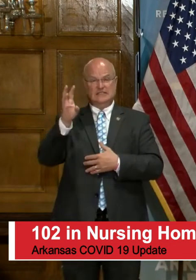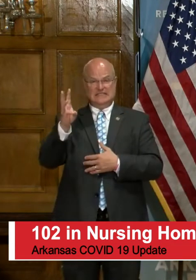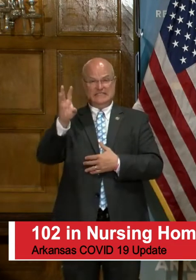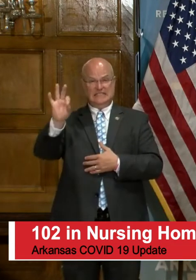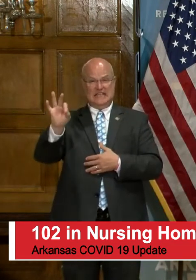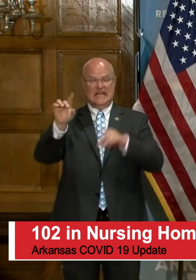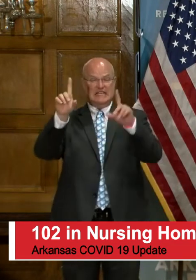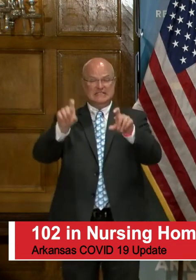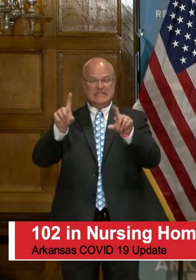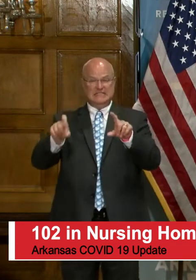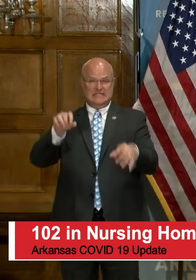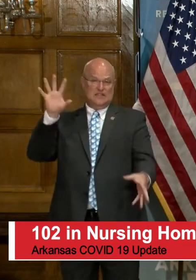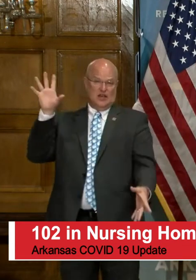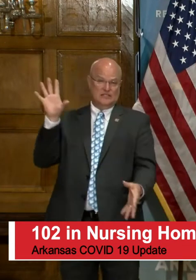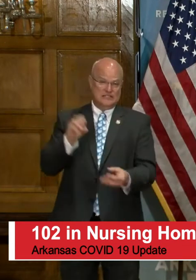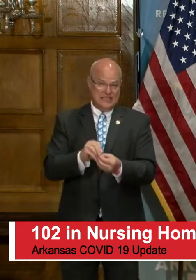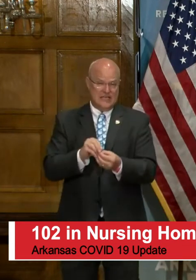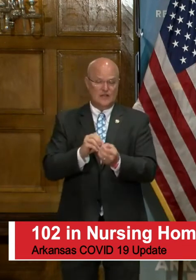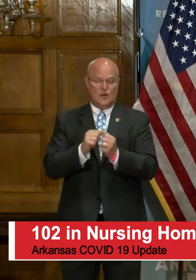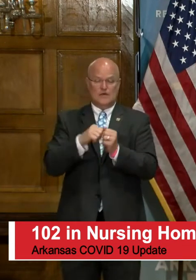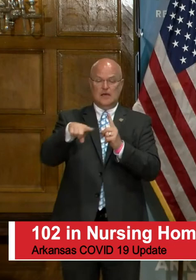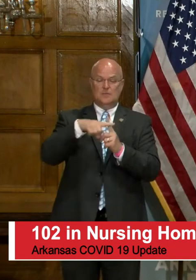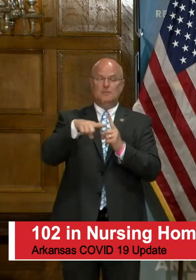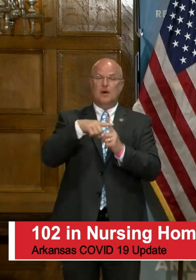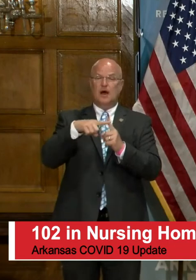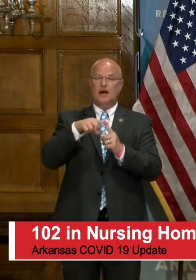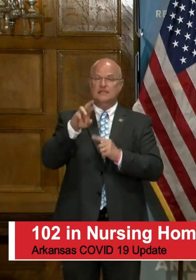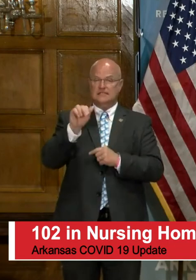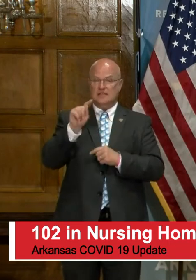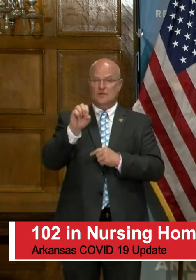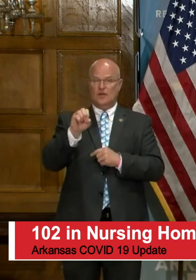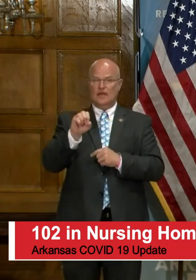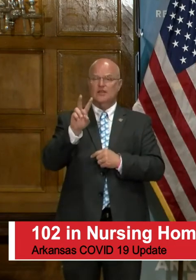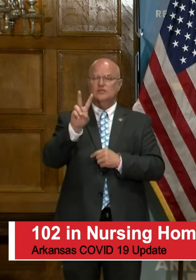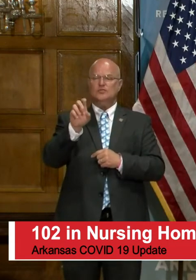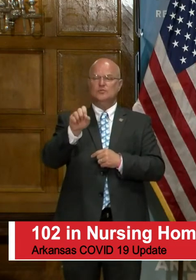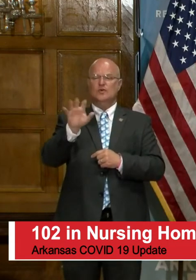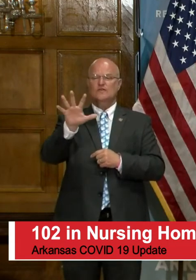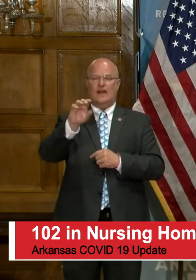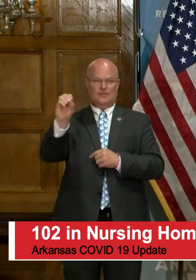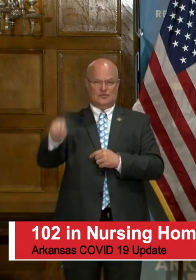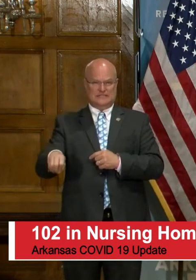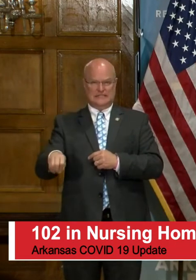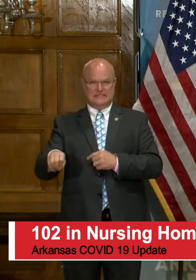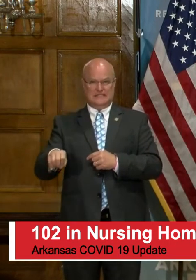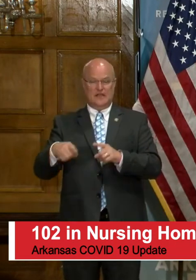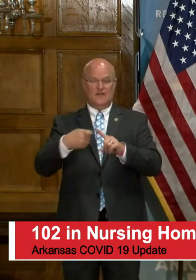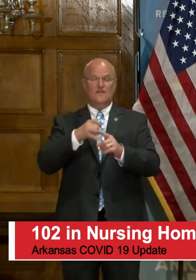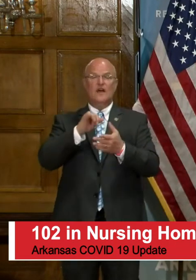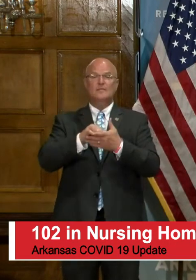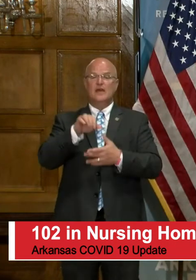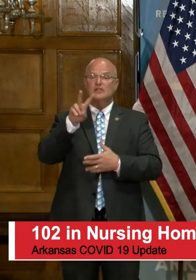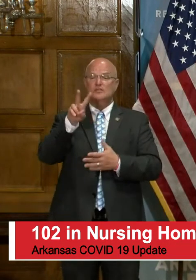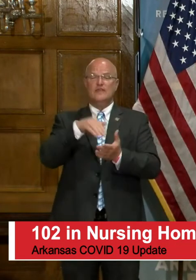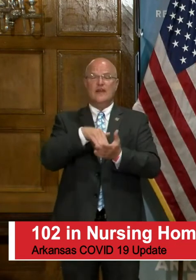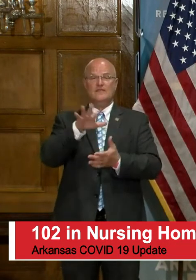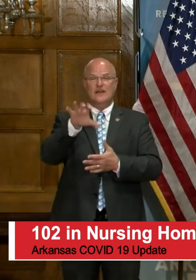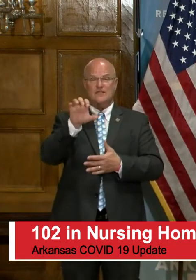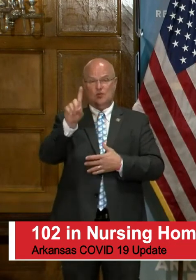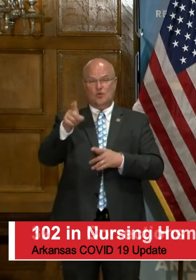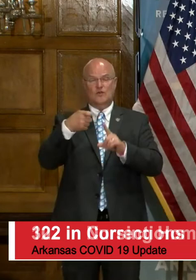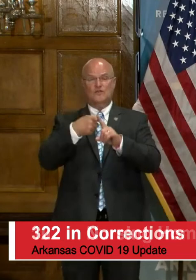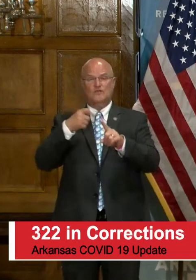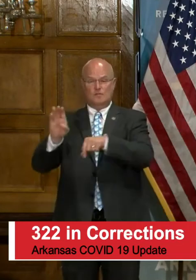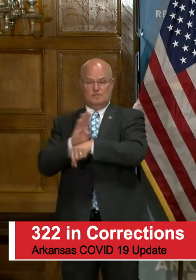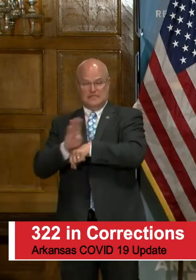2,669 tests total with a positivity rate of 2.5%. Of those, 2,101 were